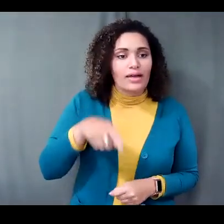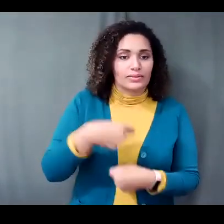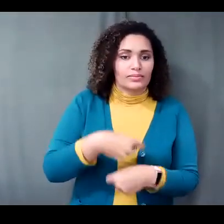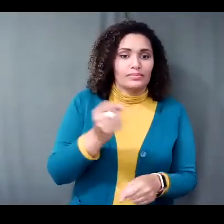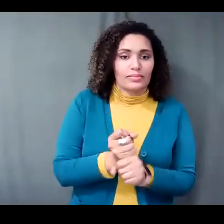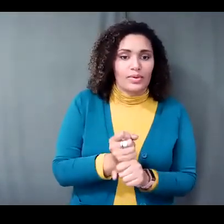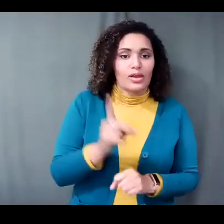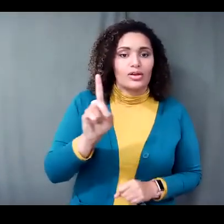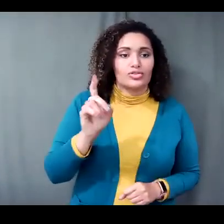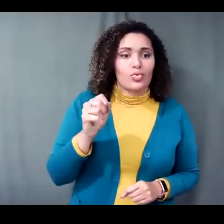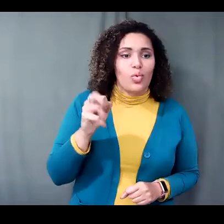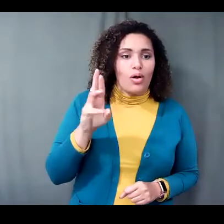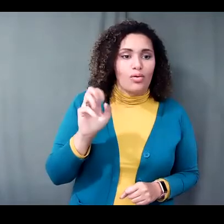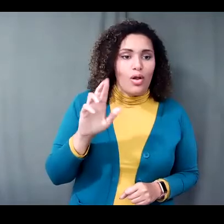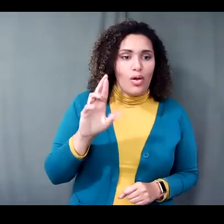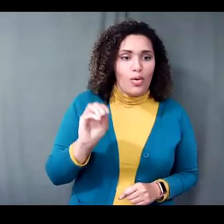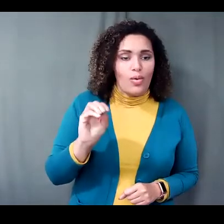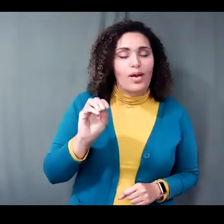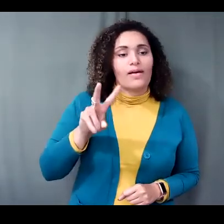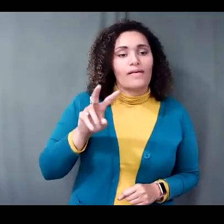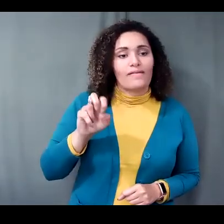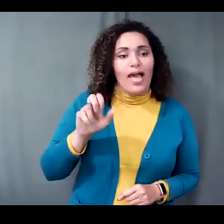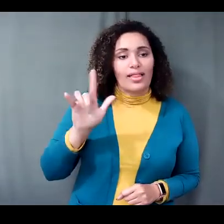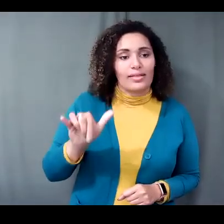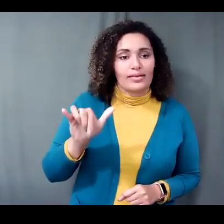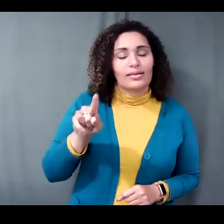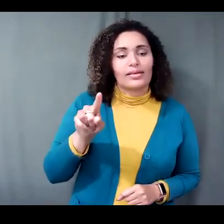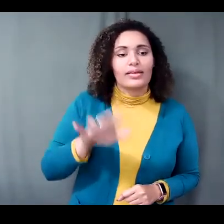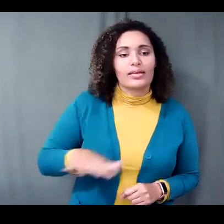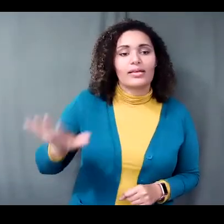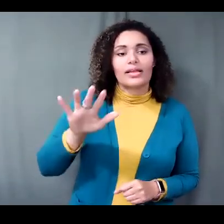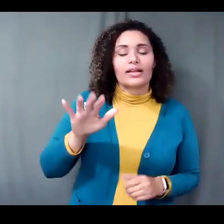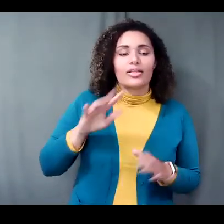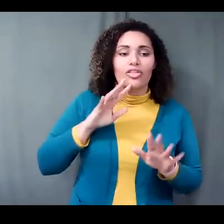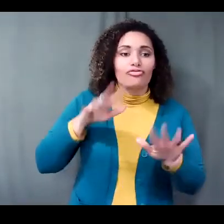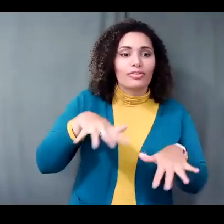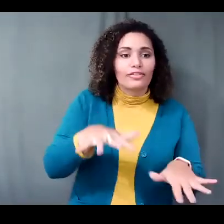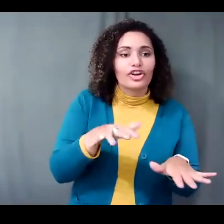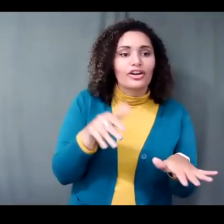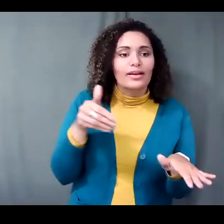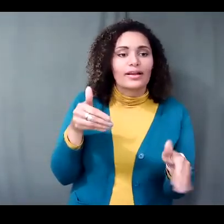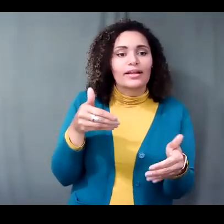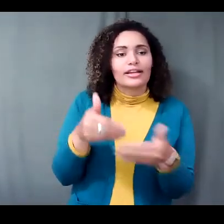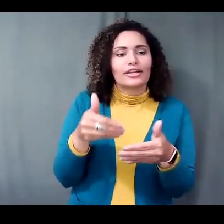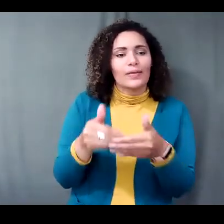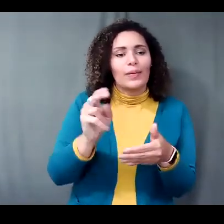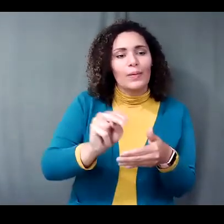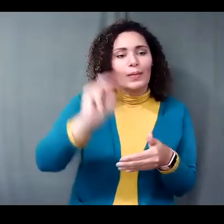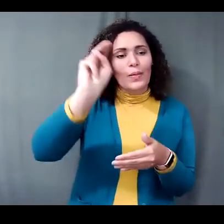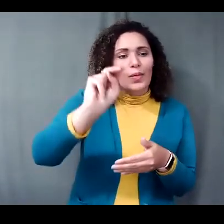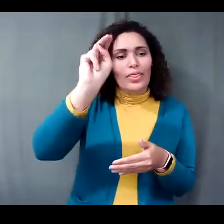Douro Valley, which is the valley around the Douro River, which runs along the kind of northern